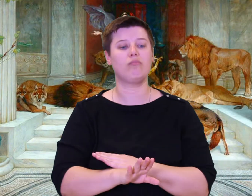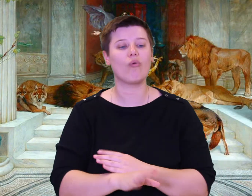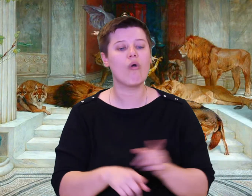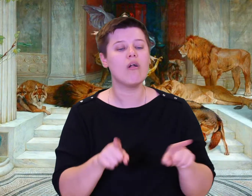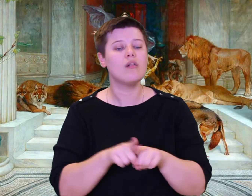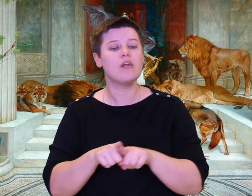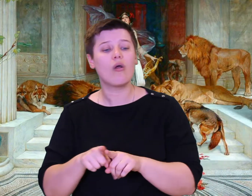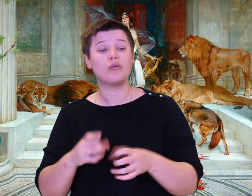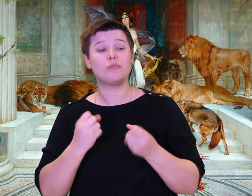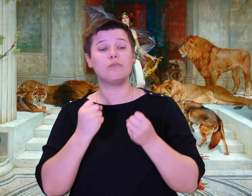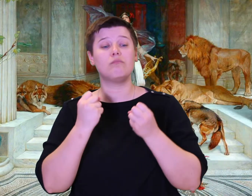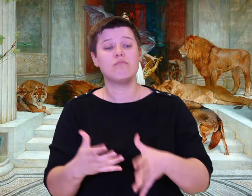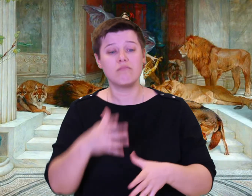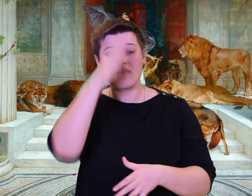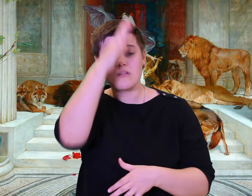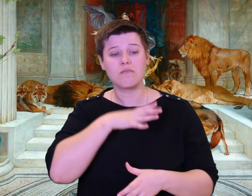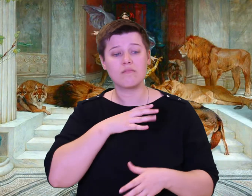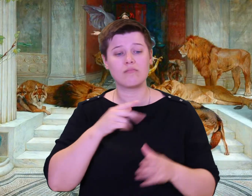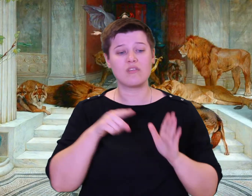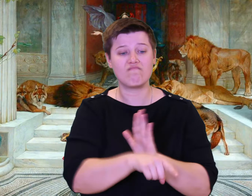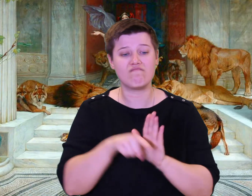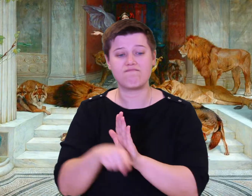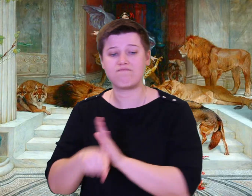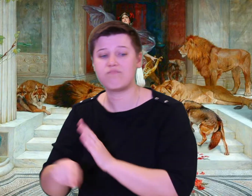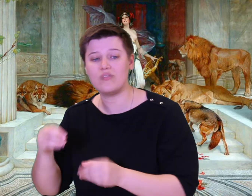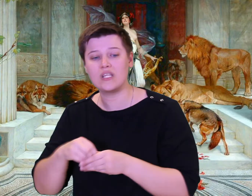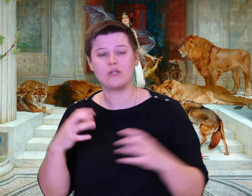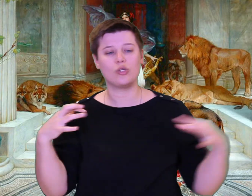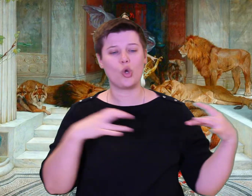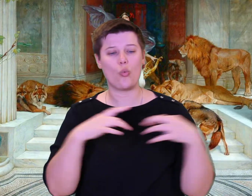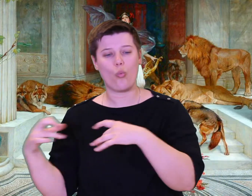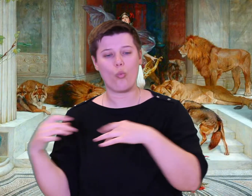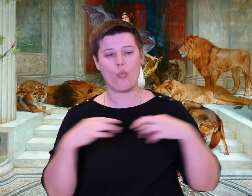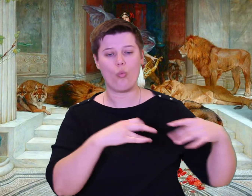The spirits came up out of Erebus and gathered around.